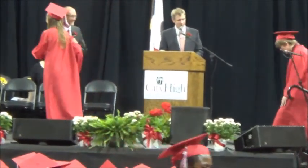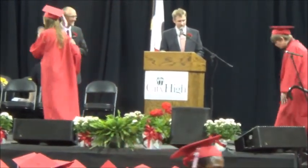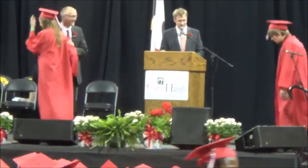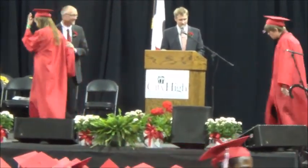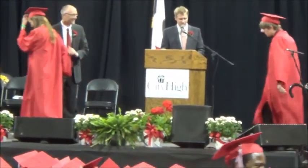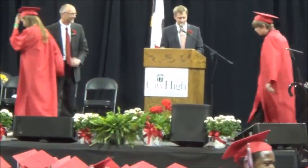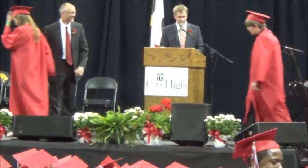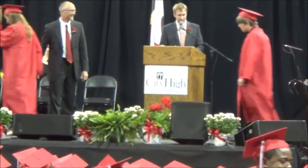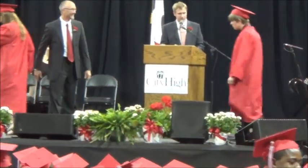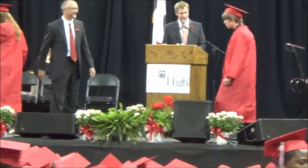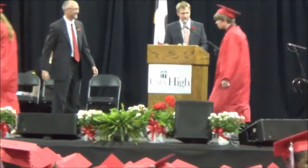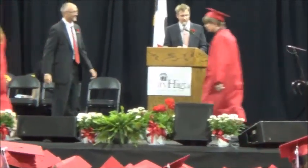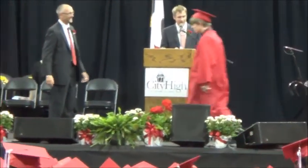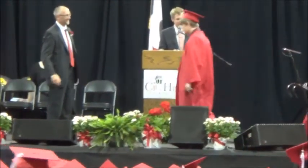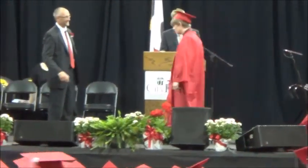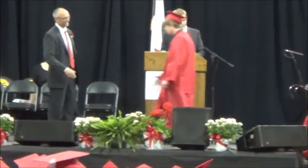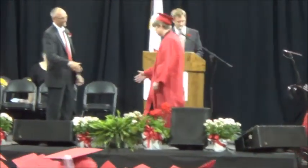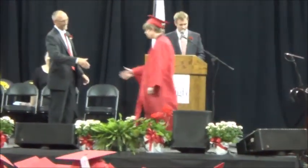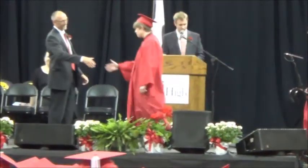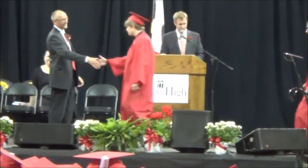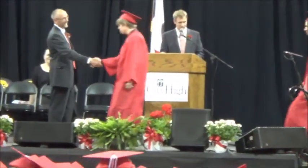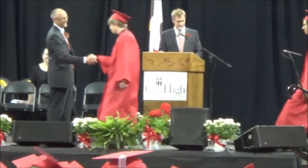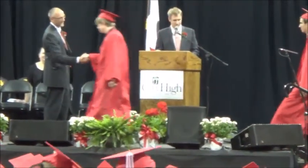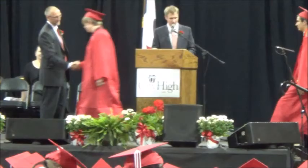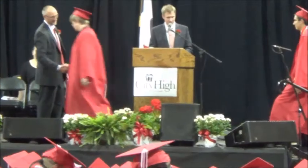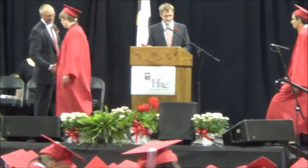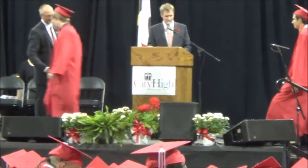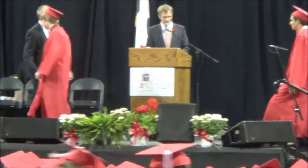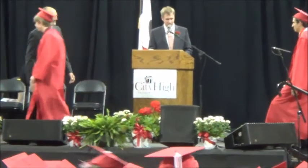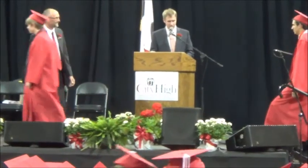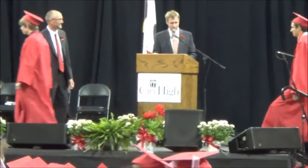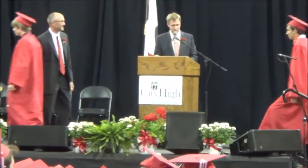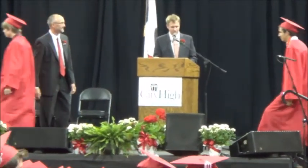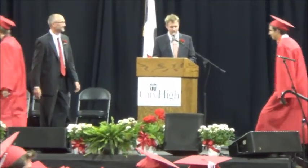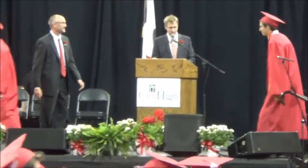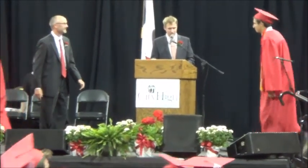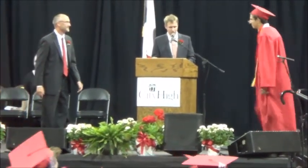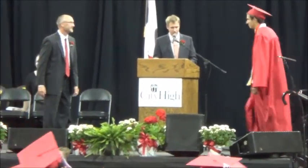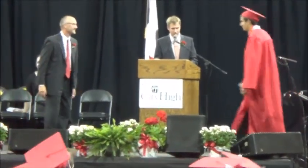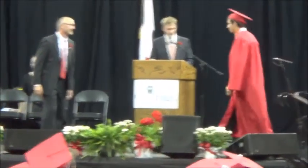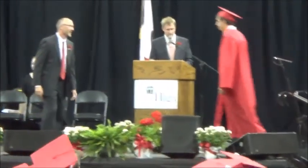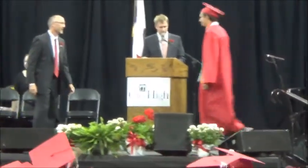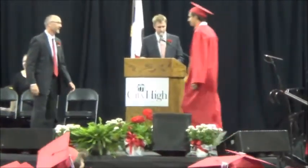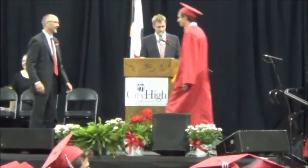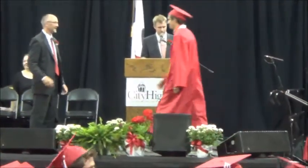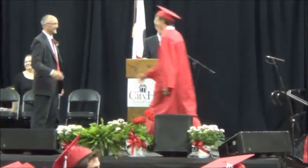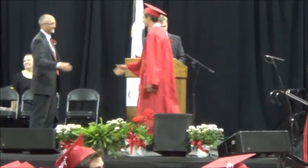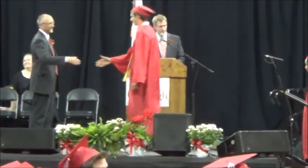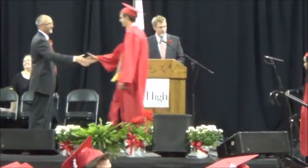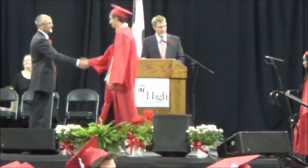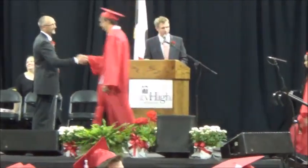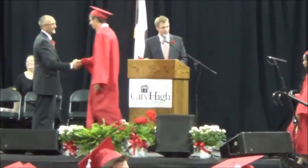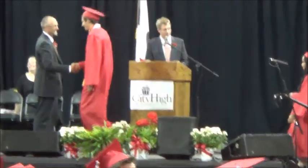Chase Alexander Fox Sats. Dylan Schultz.